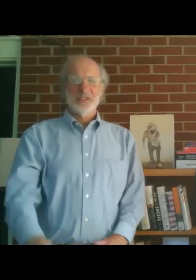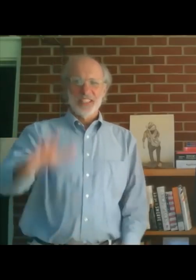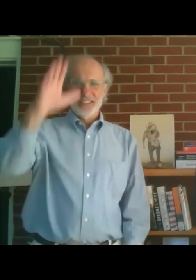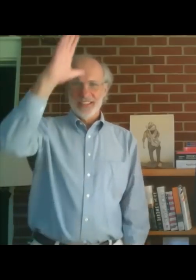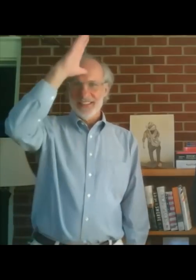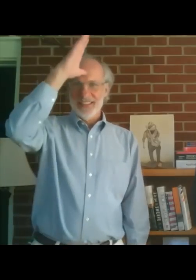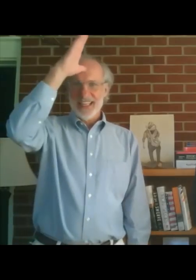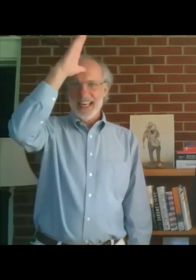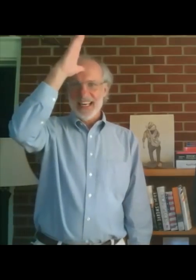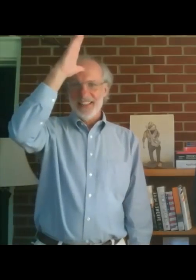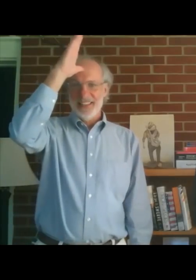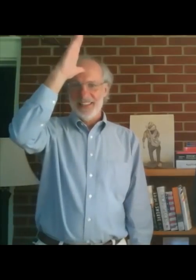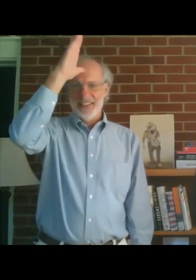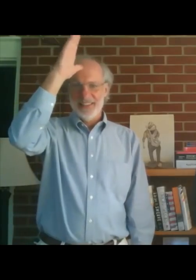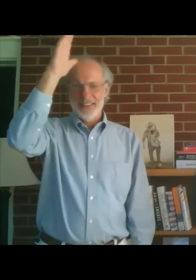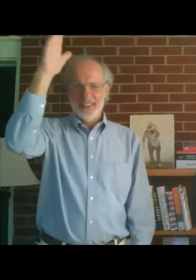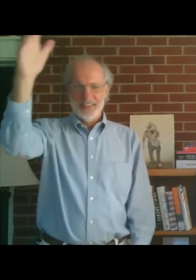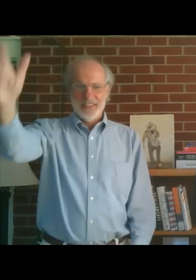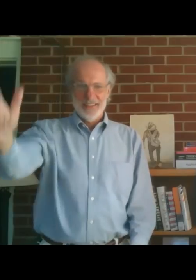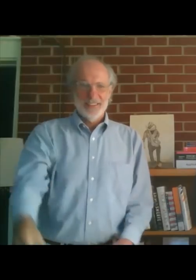And that's right. Dad.